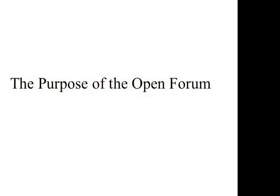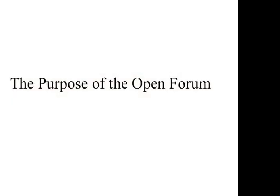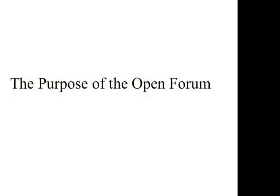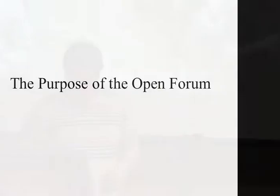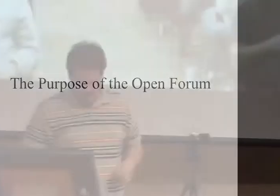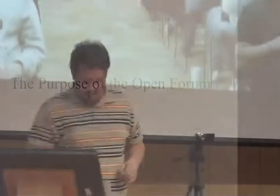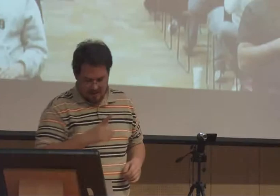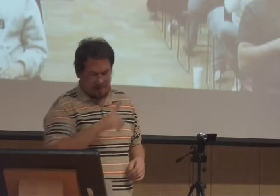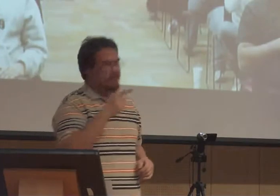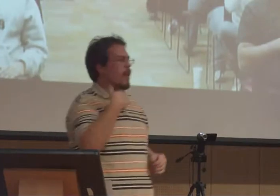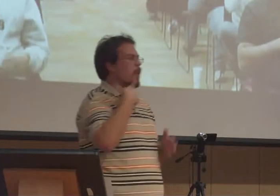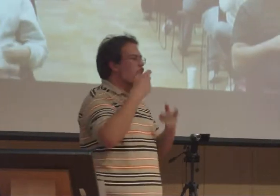Let's proceed.